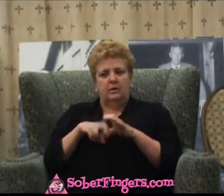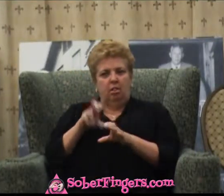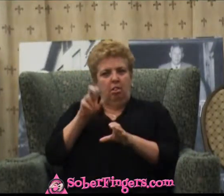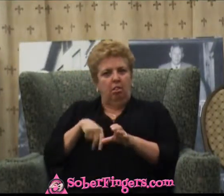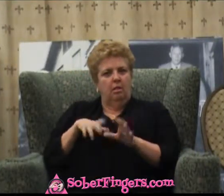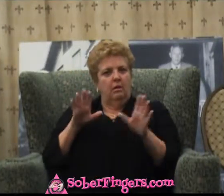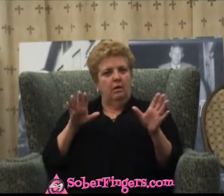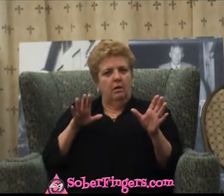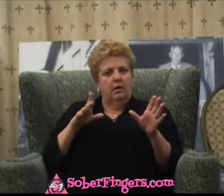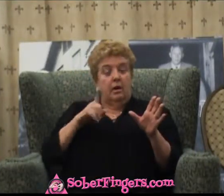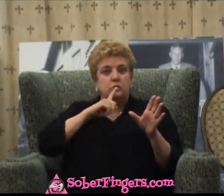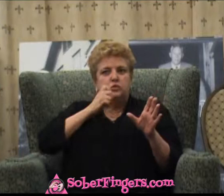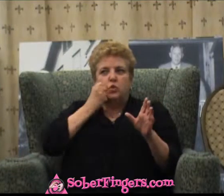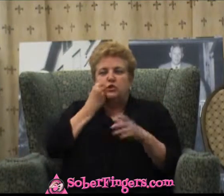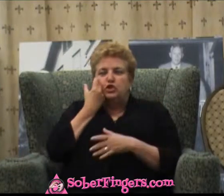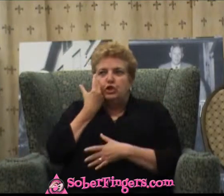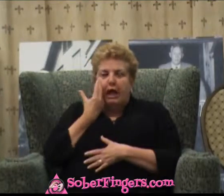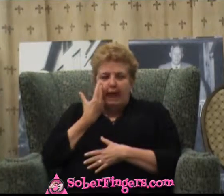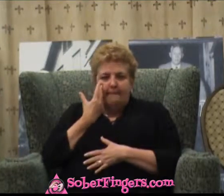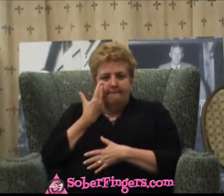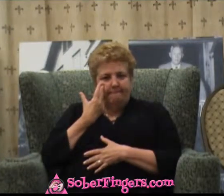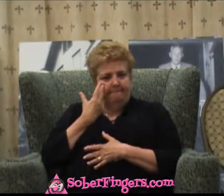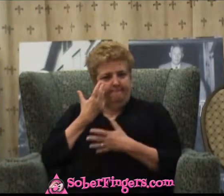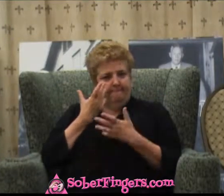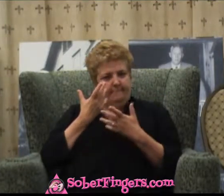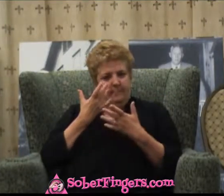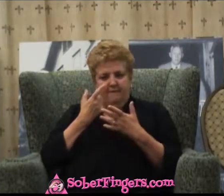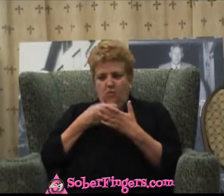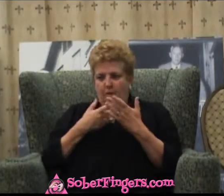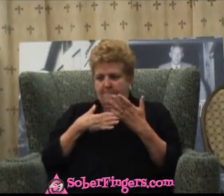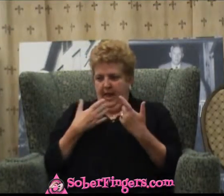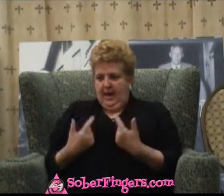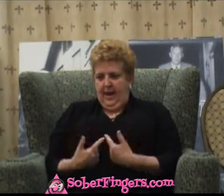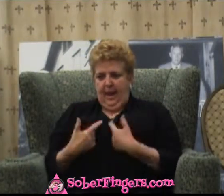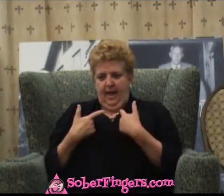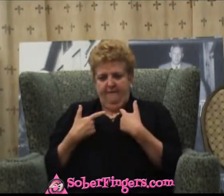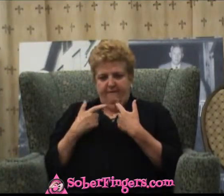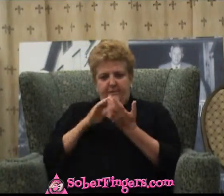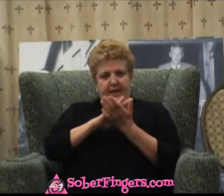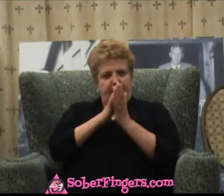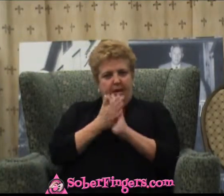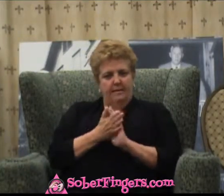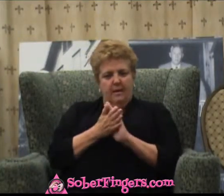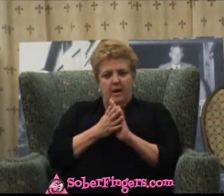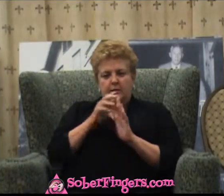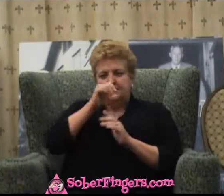so ashamed of what my life had become that I stayed in it for